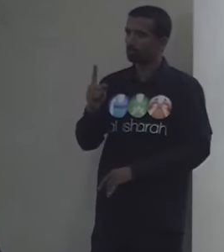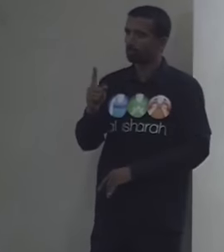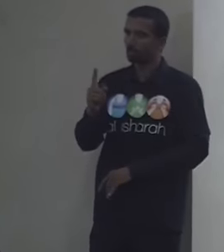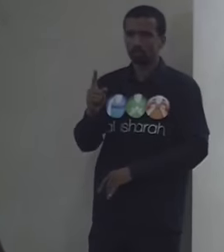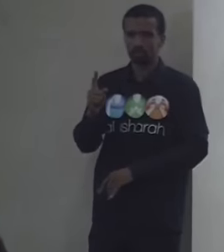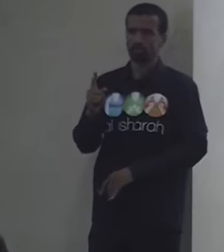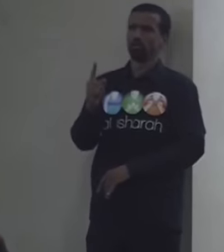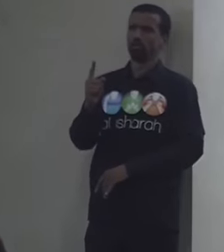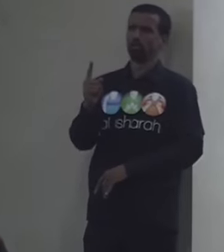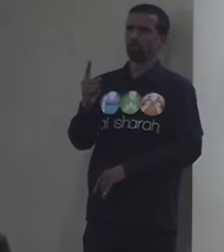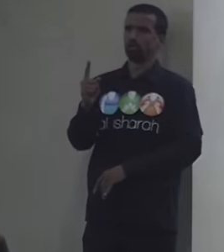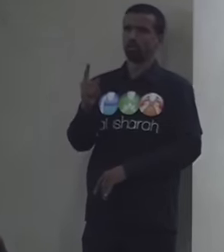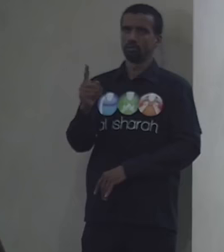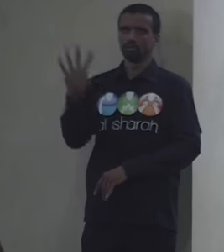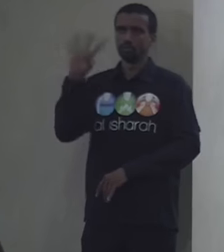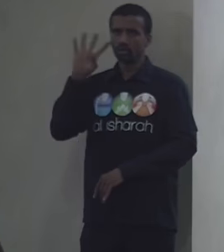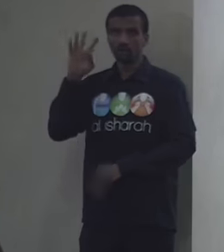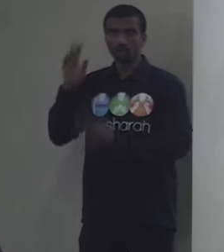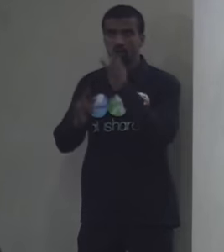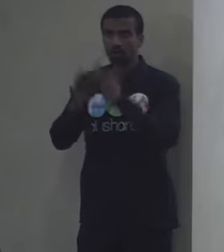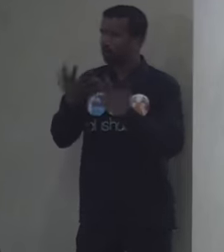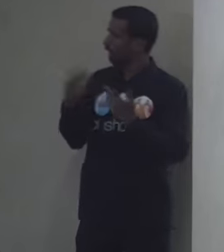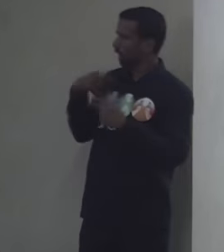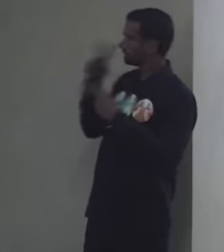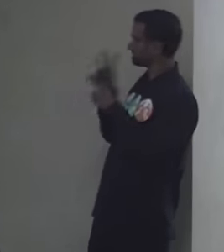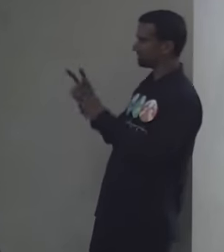I'm not leaving, I don't see a fire.